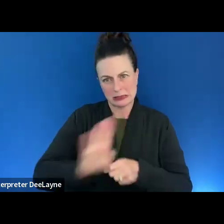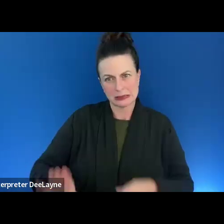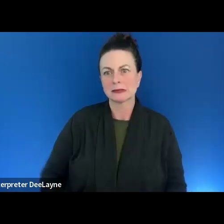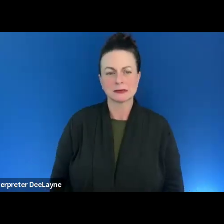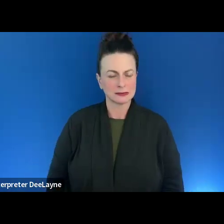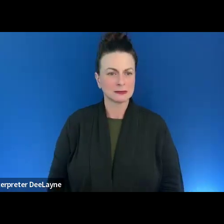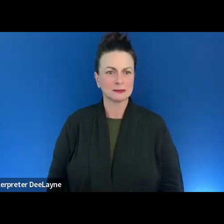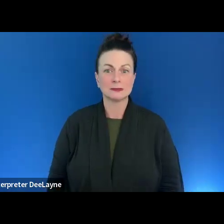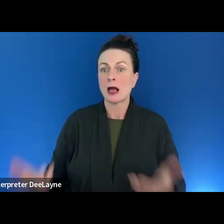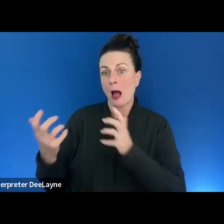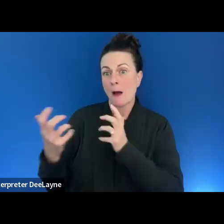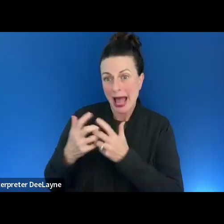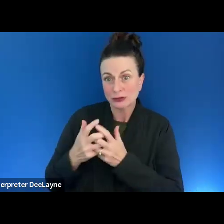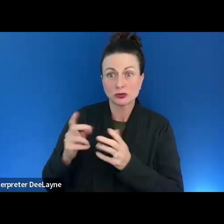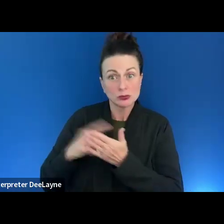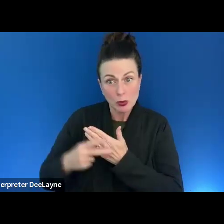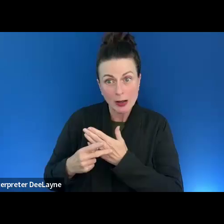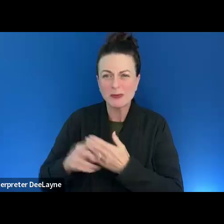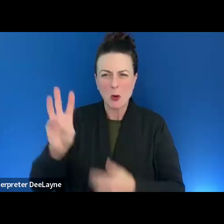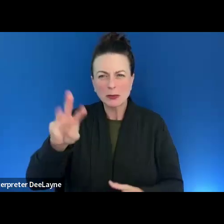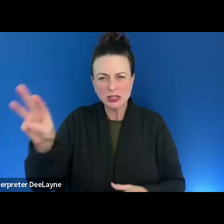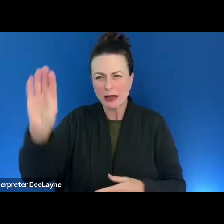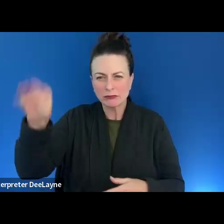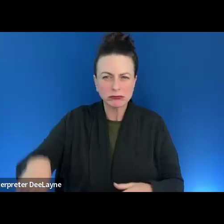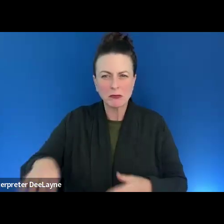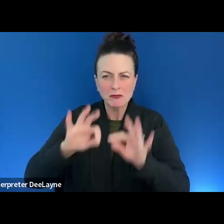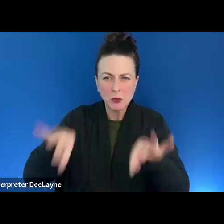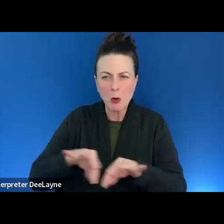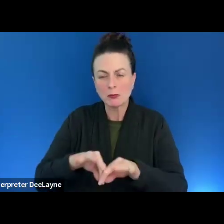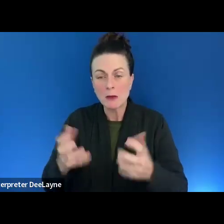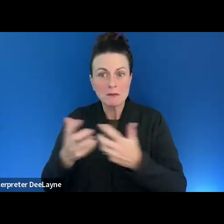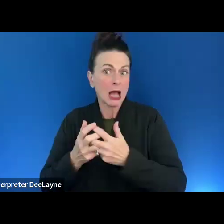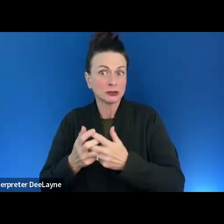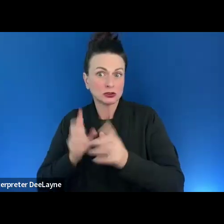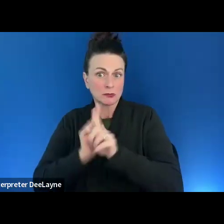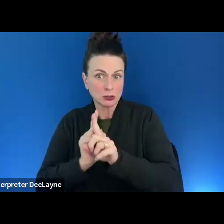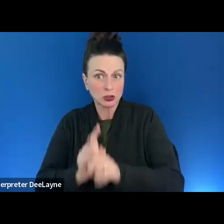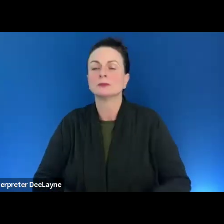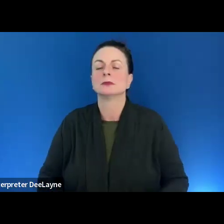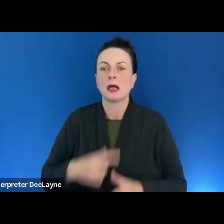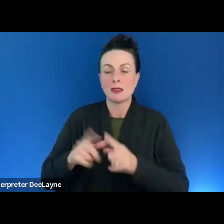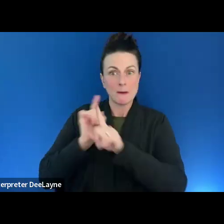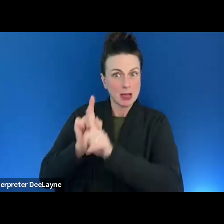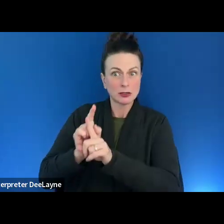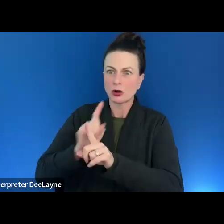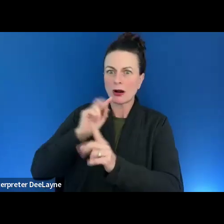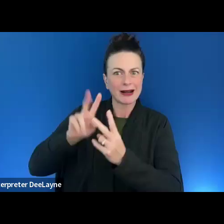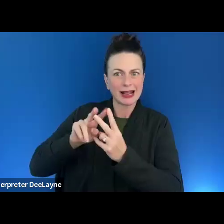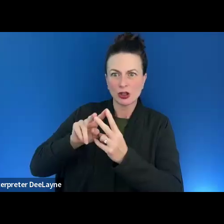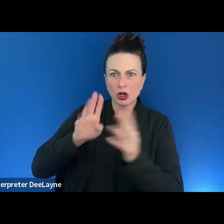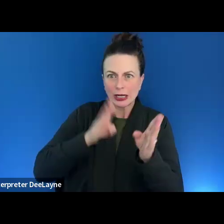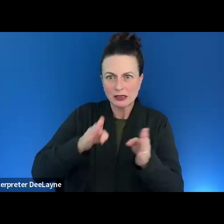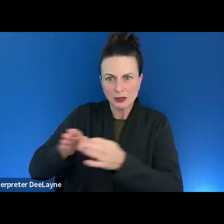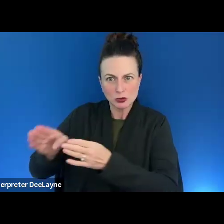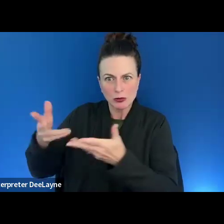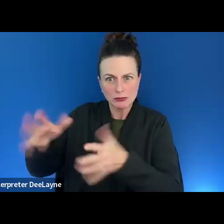So there's a matching program. You go into their website, you fill out an online form, they match you with a mentor. And the mentors are either individuals